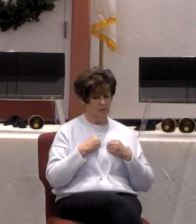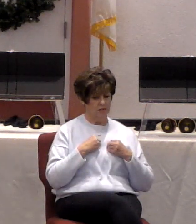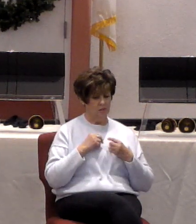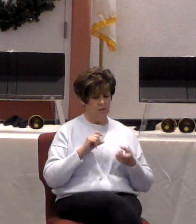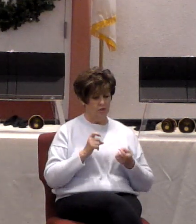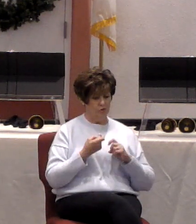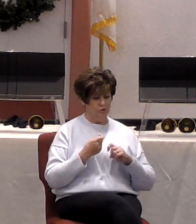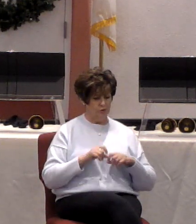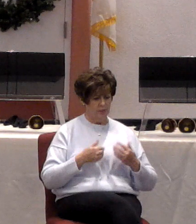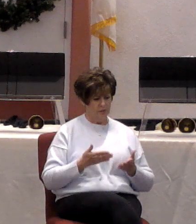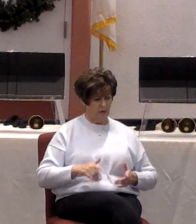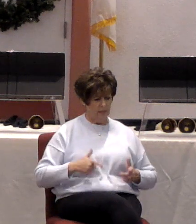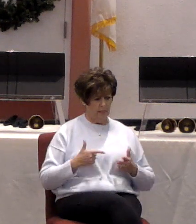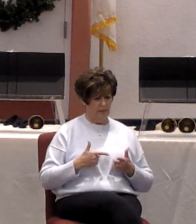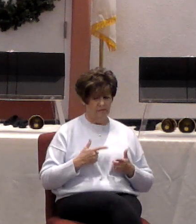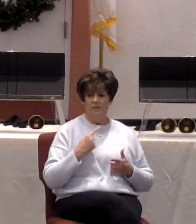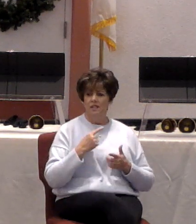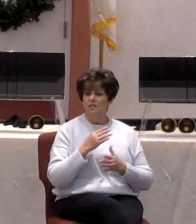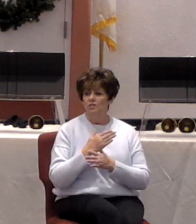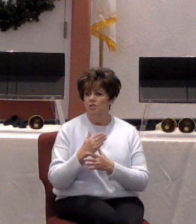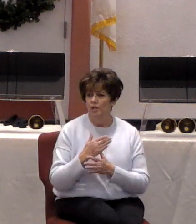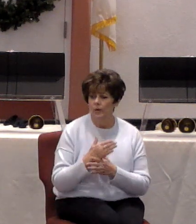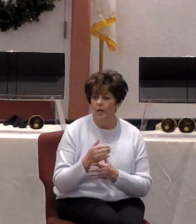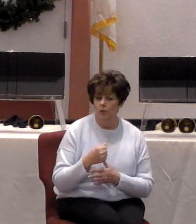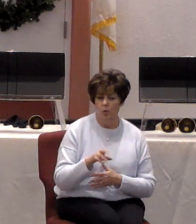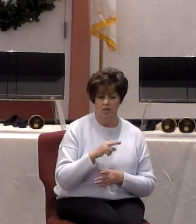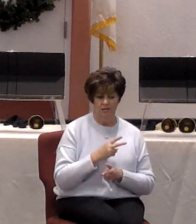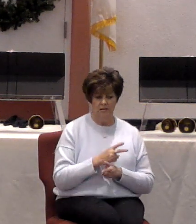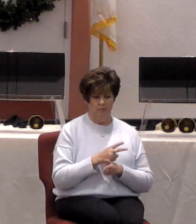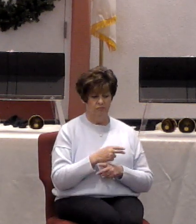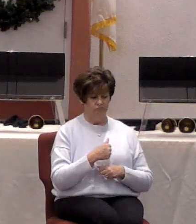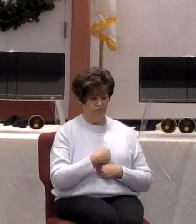we tell someone else, or will we hold it with us tight?